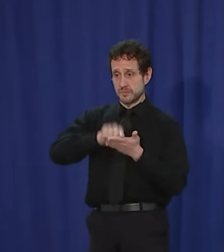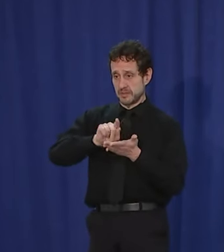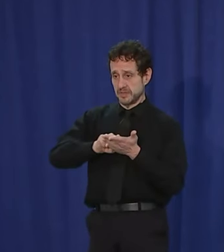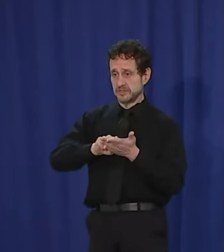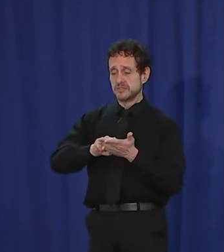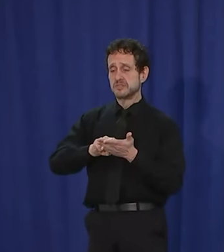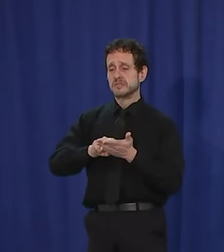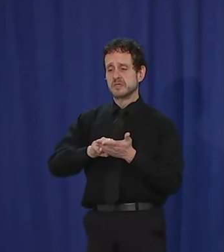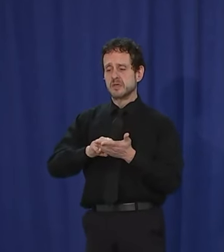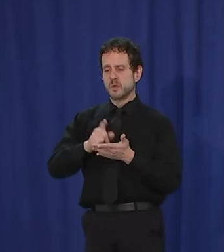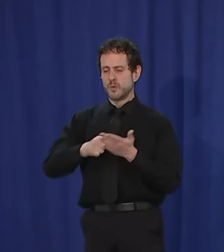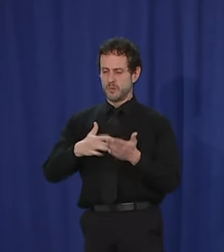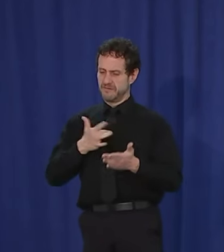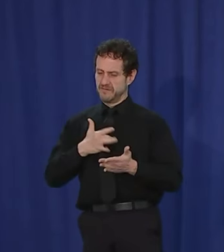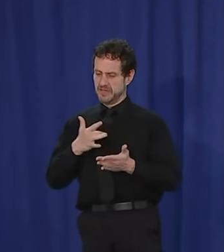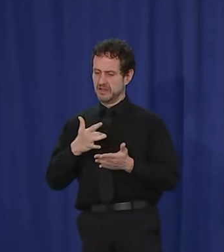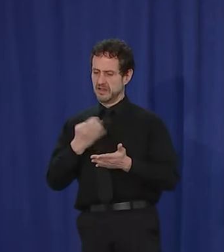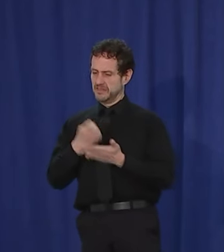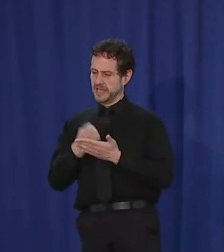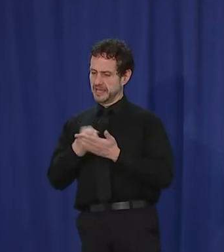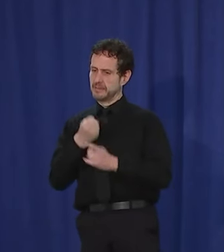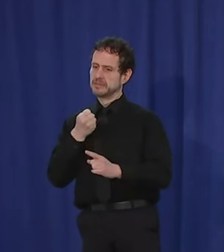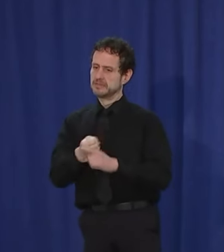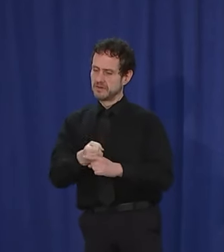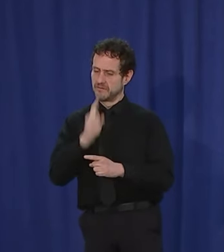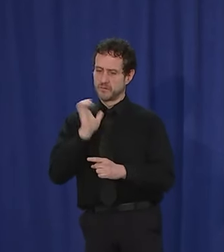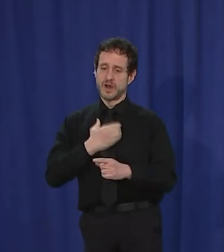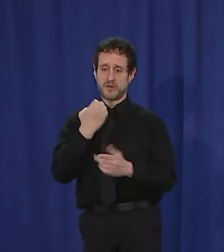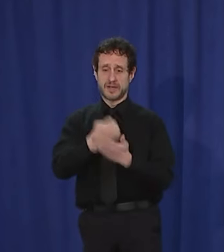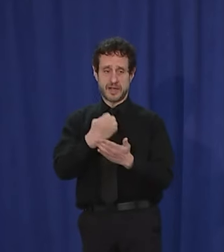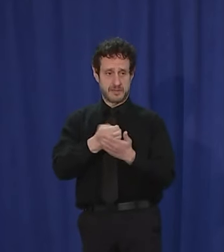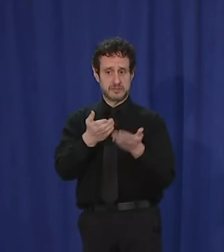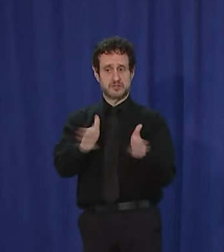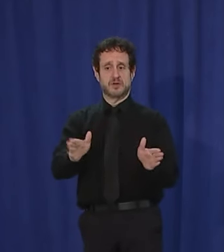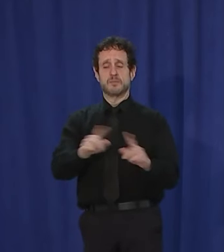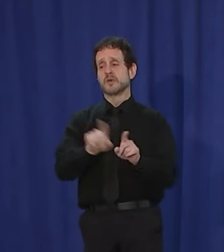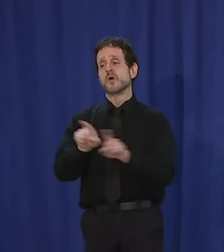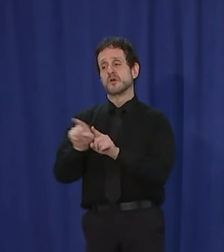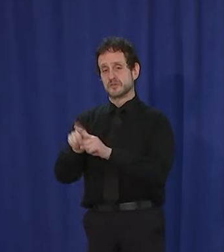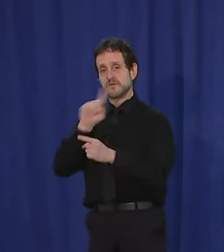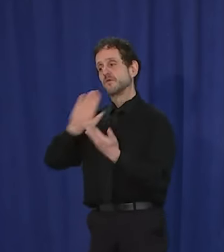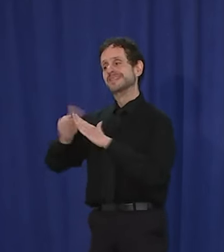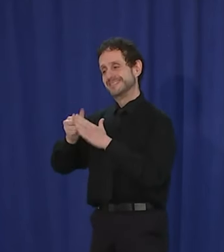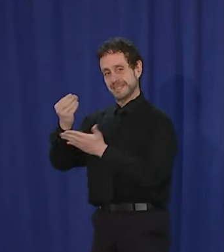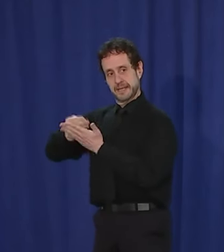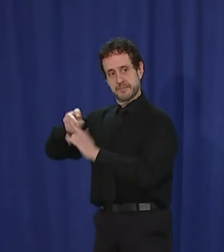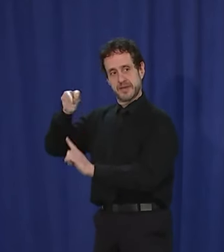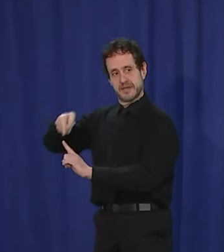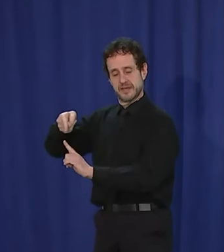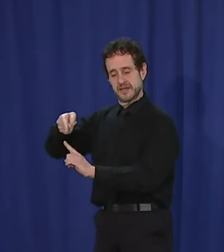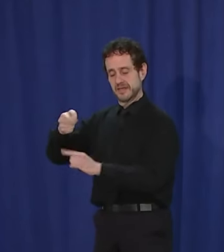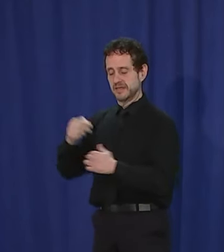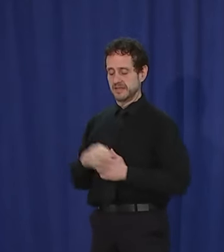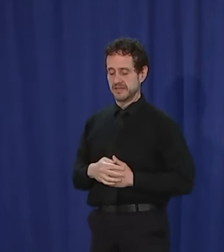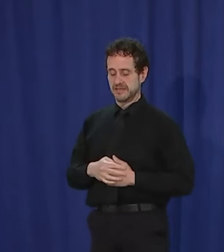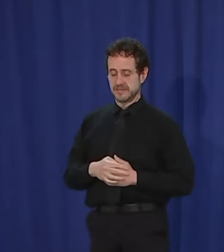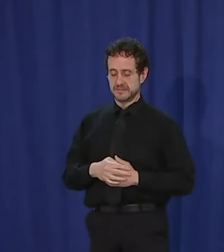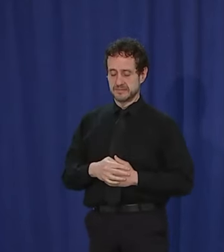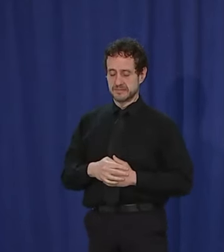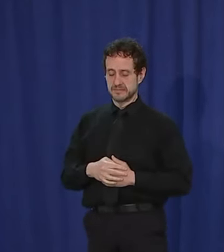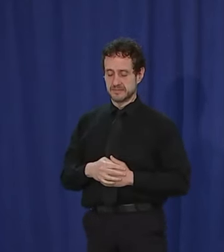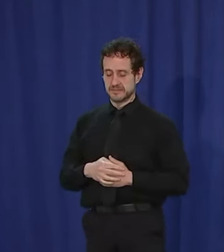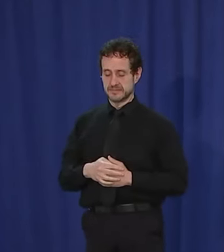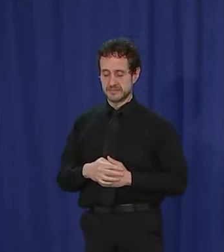intermediate impact has been on our economy generally, but also on city revenues. We do not anticipate any